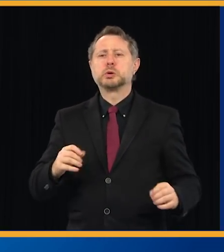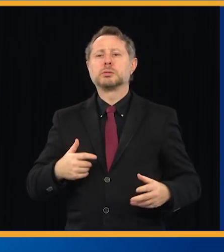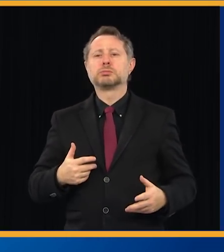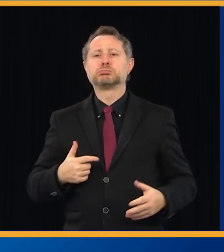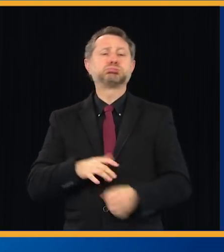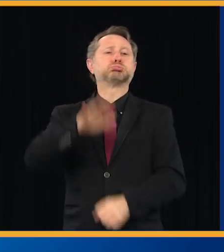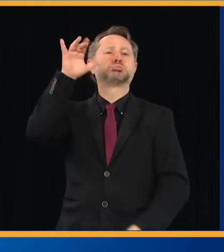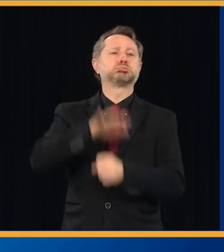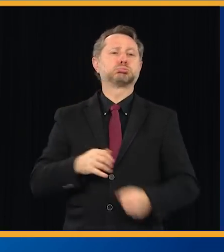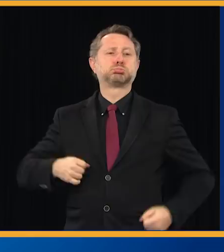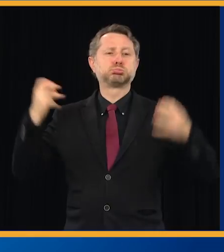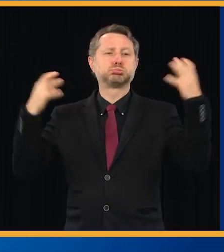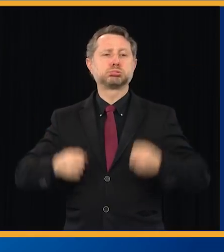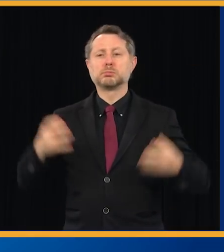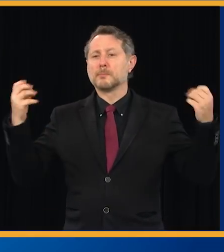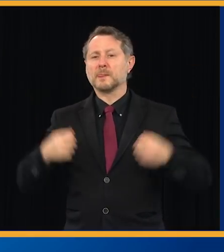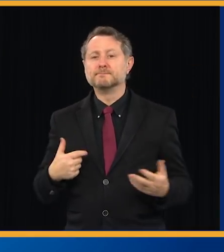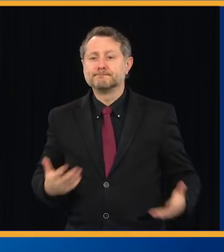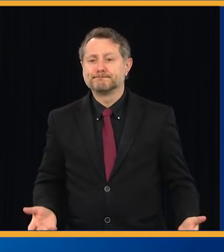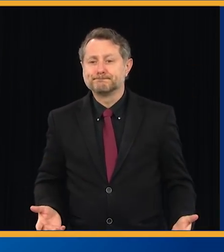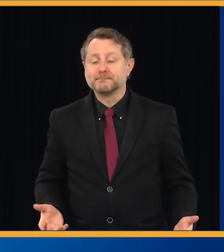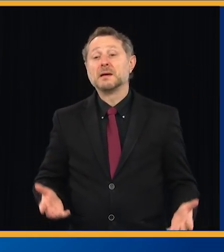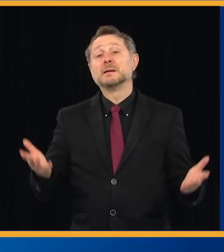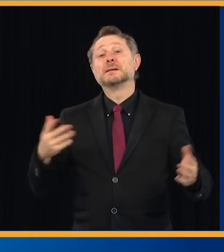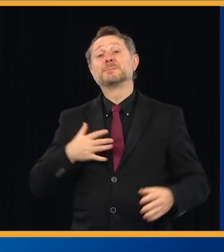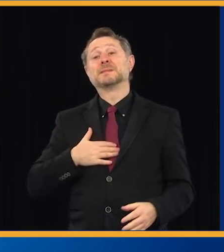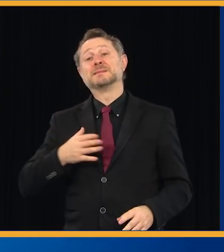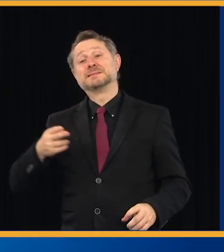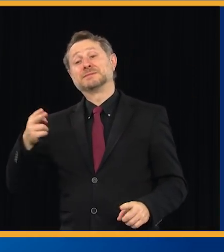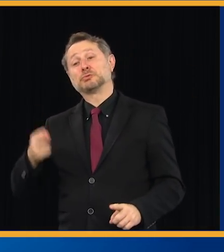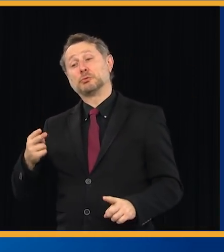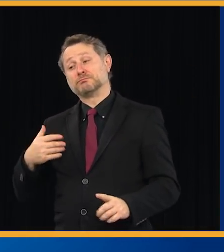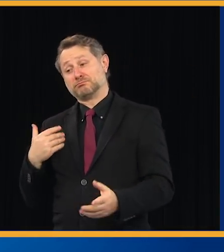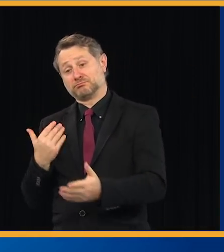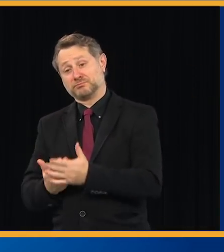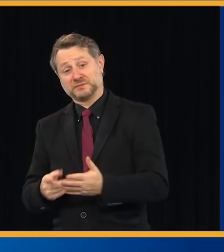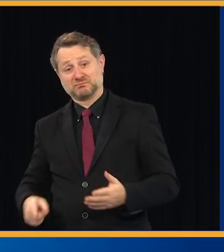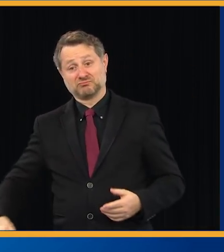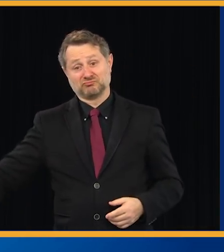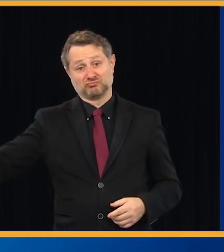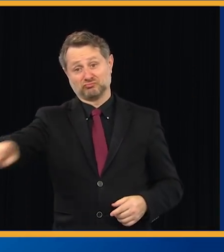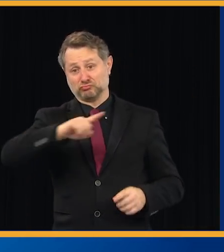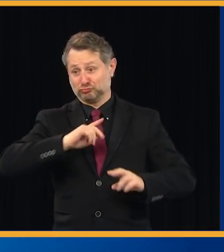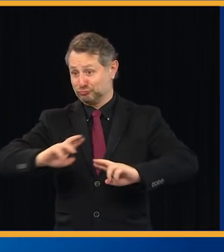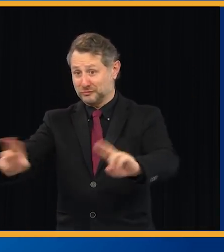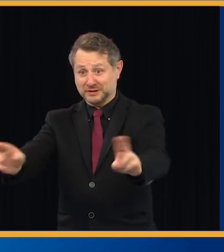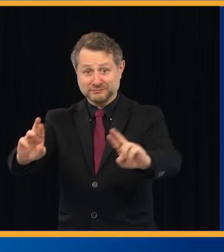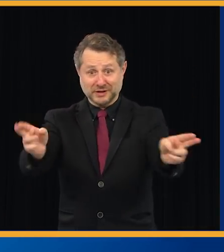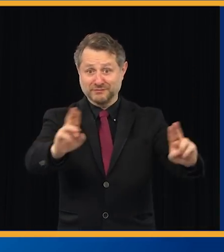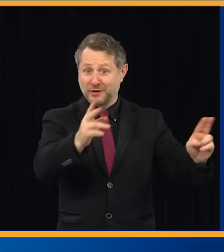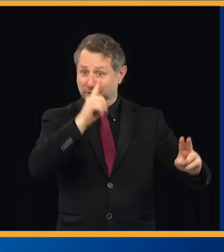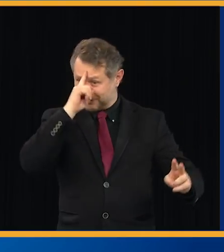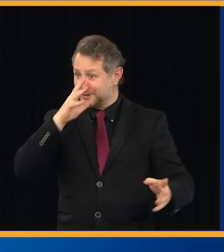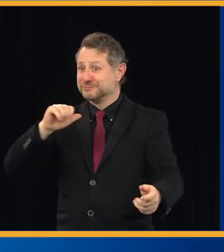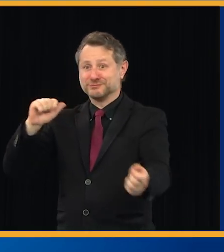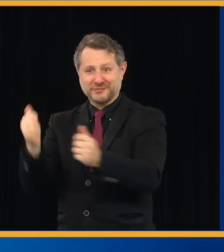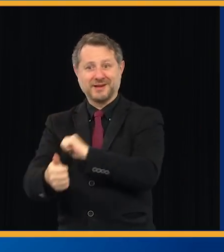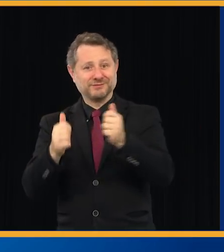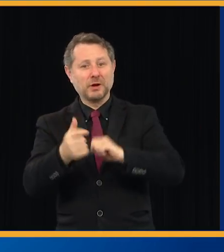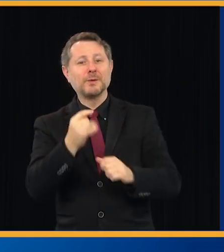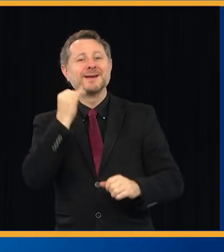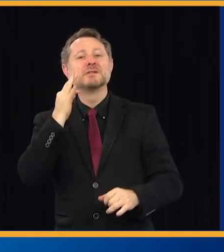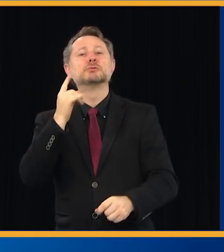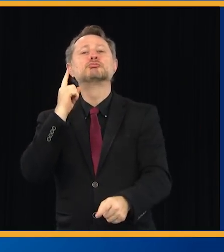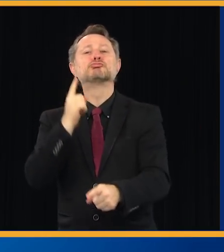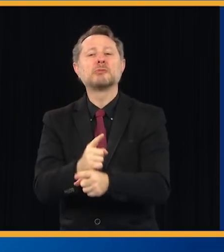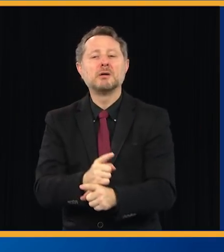show that people are ready for change at certain moments. And I believe this is one of those